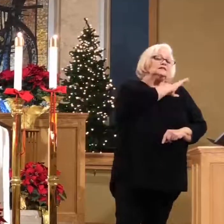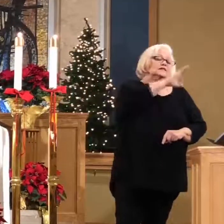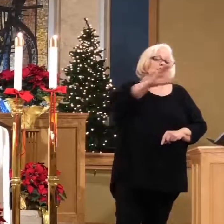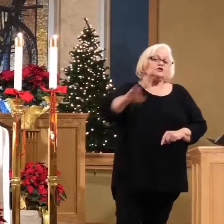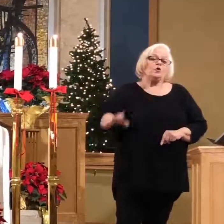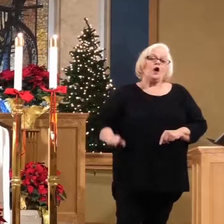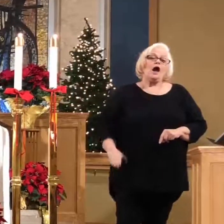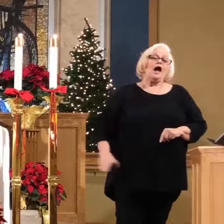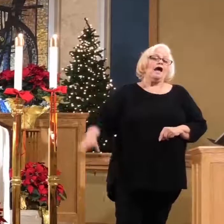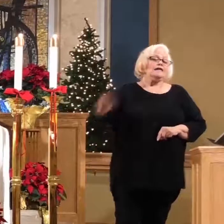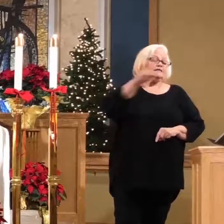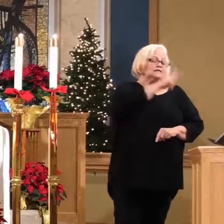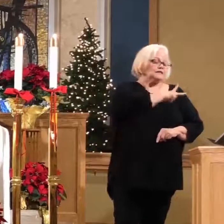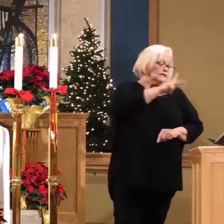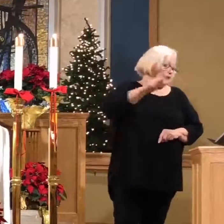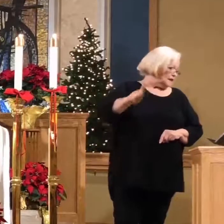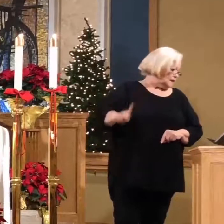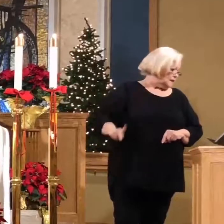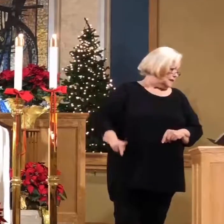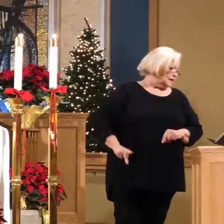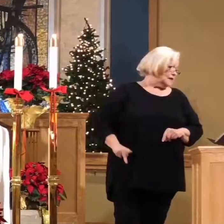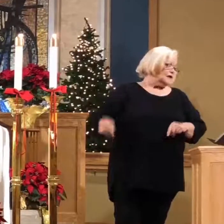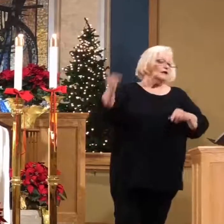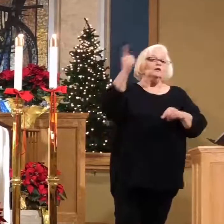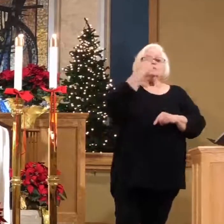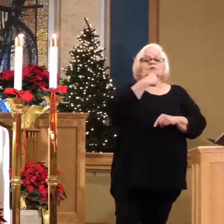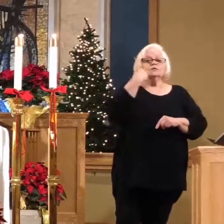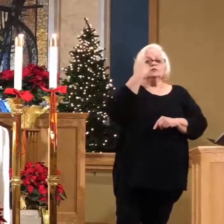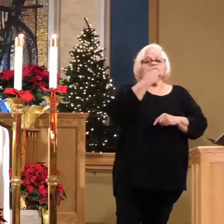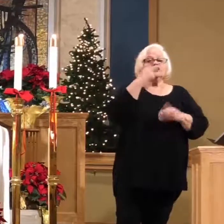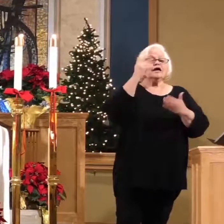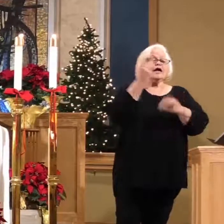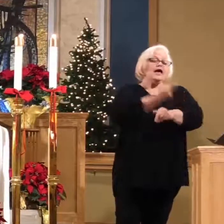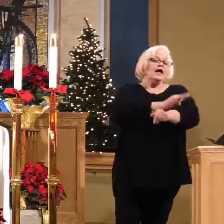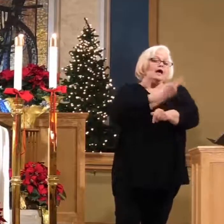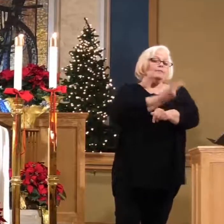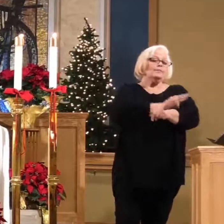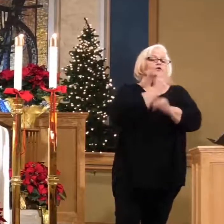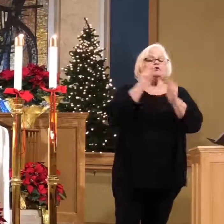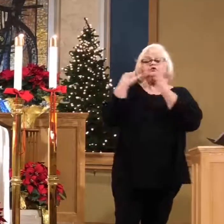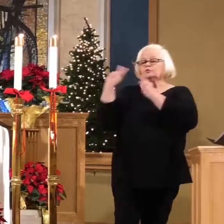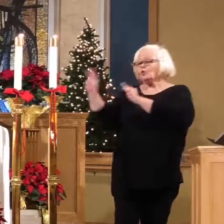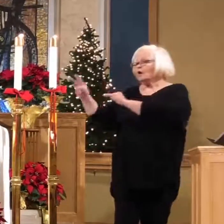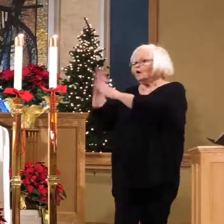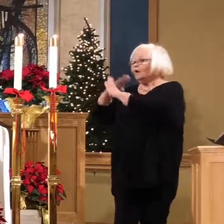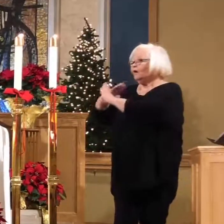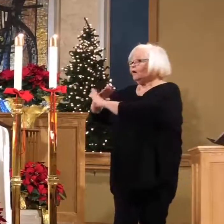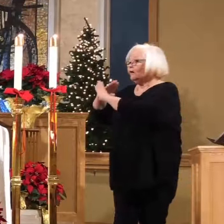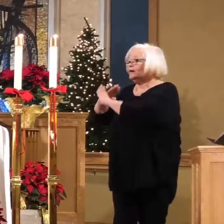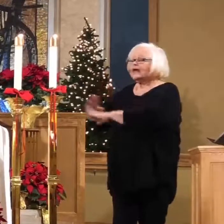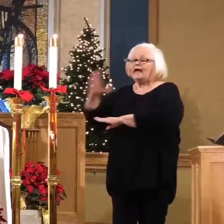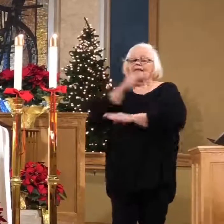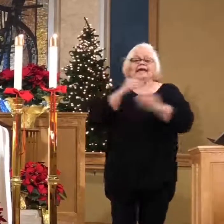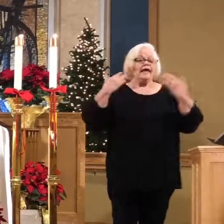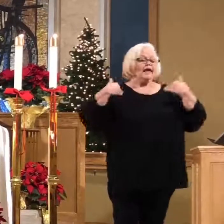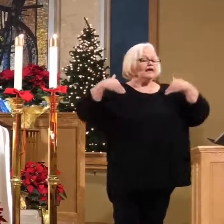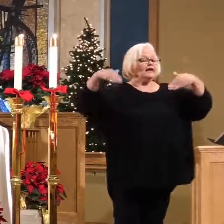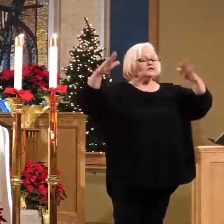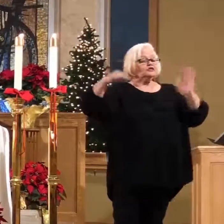This is Christ the King, whom shepherds guard